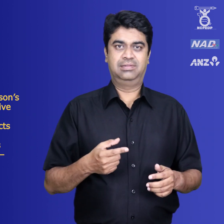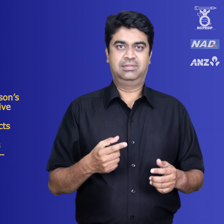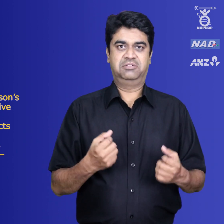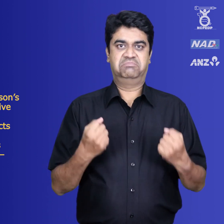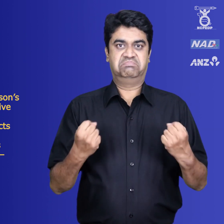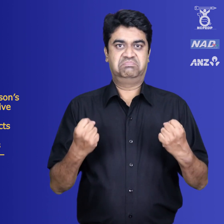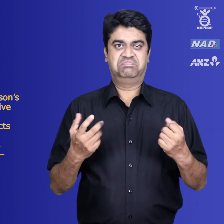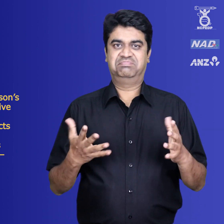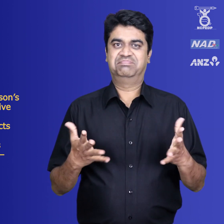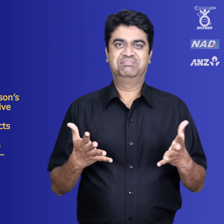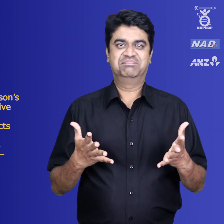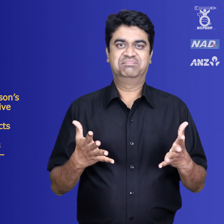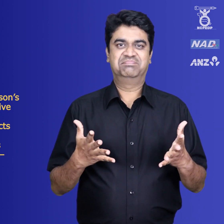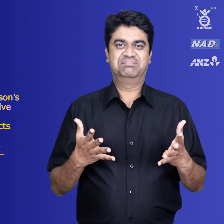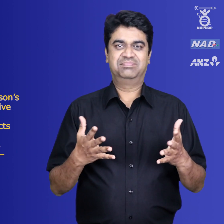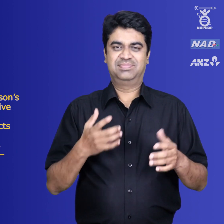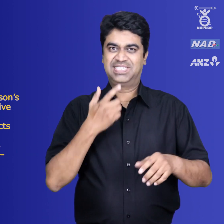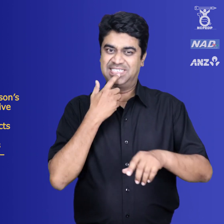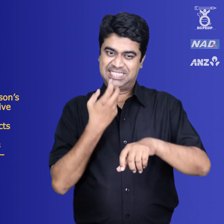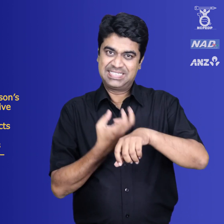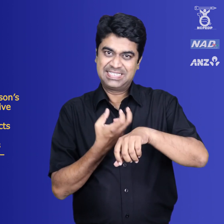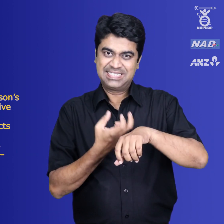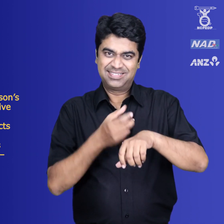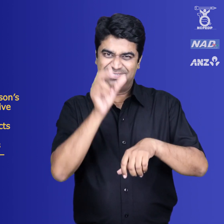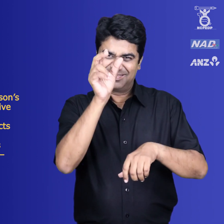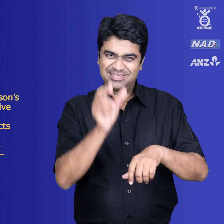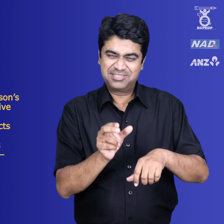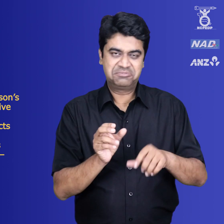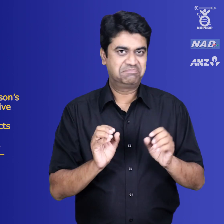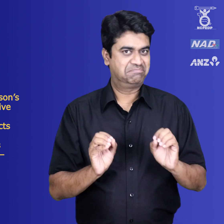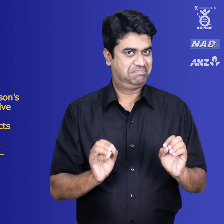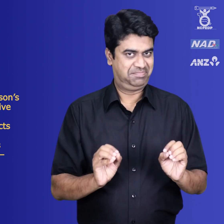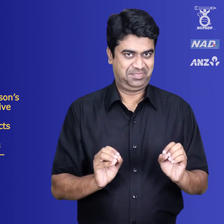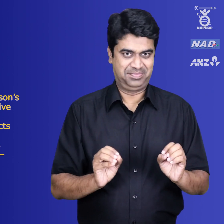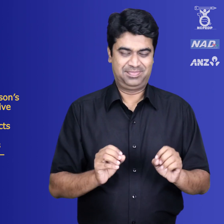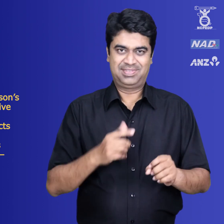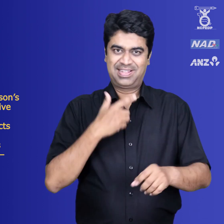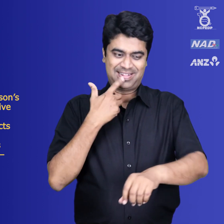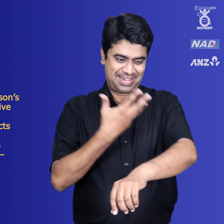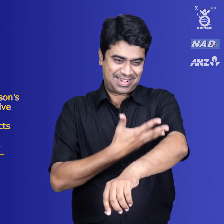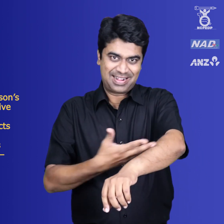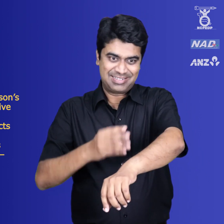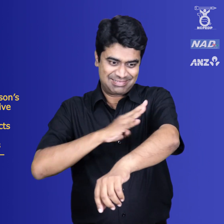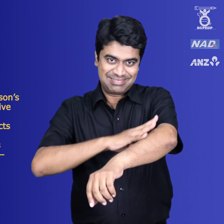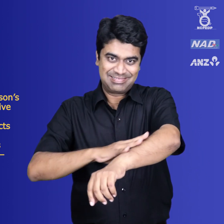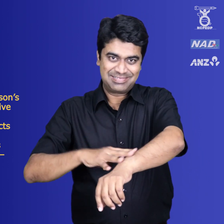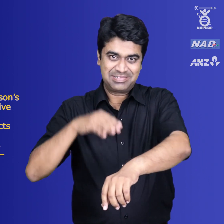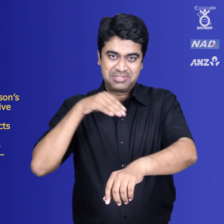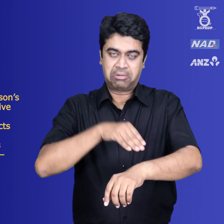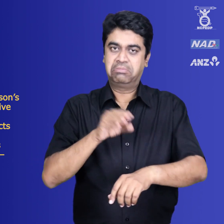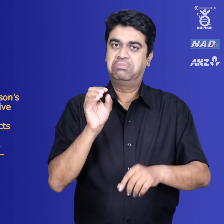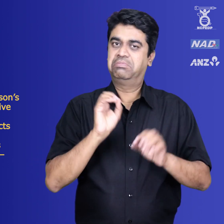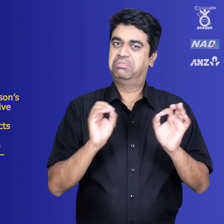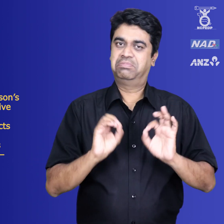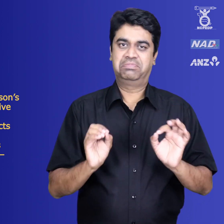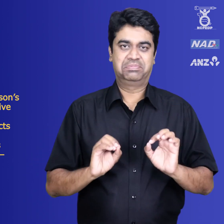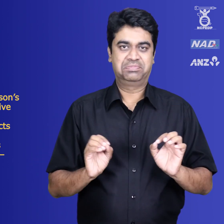movement of self and objects resulting from affliction of musculoskeletal or nervous system or